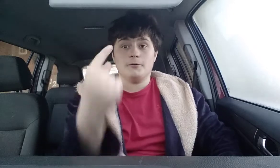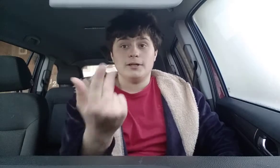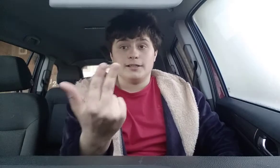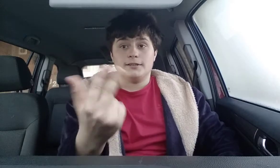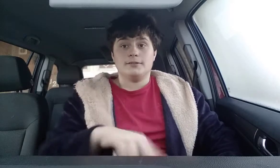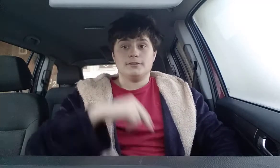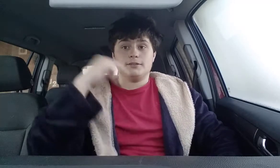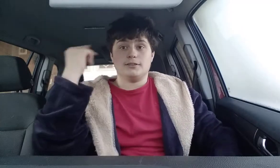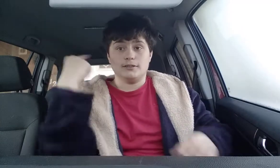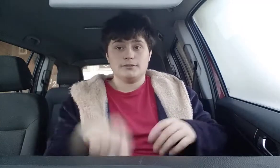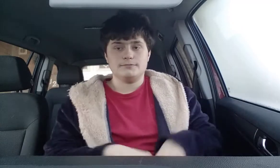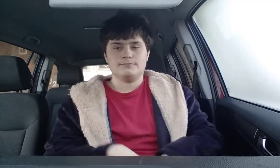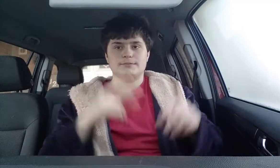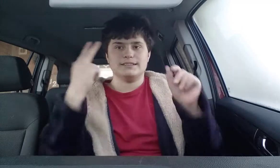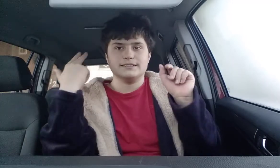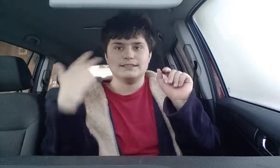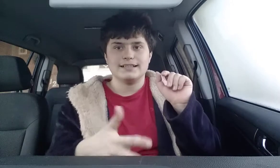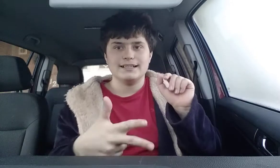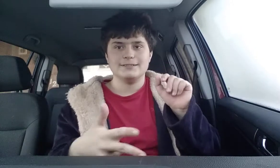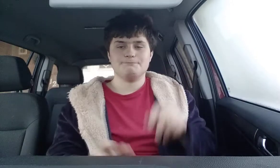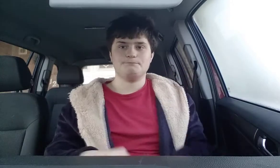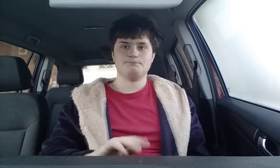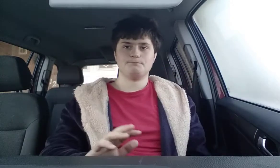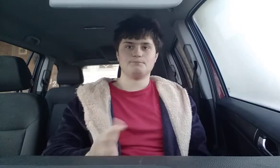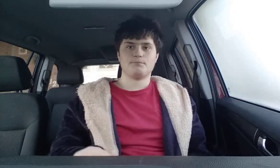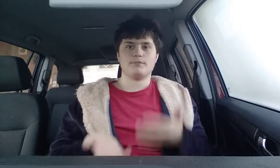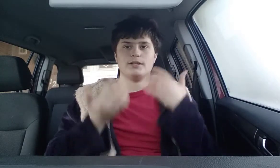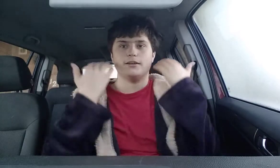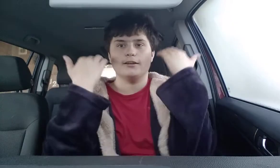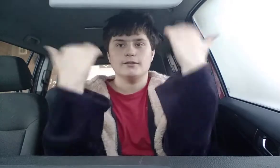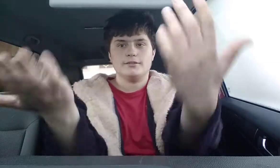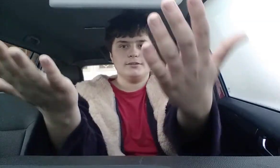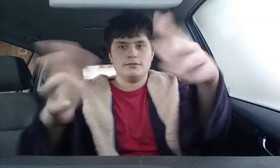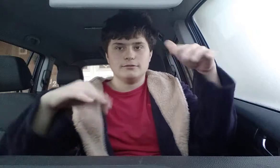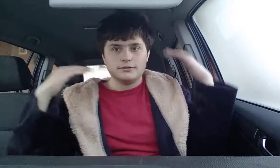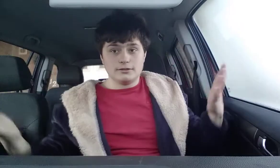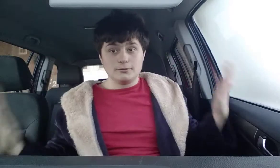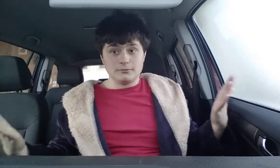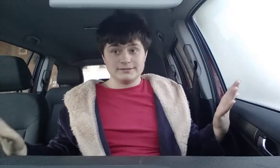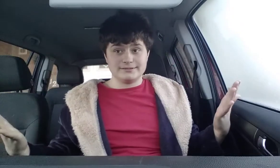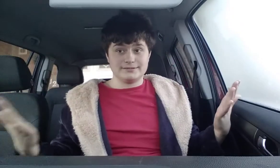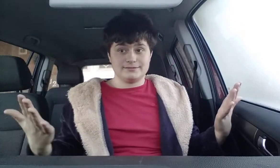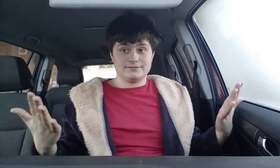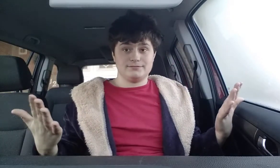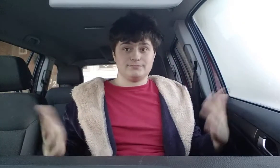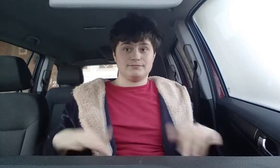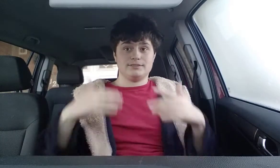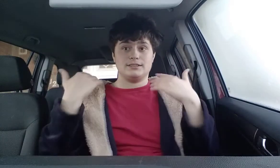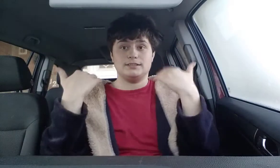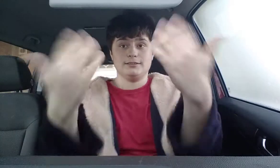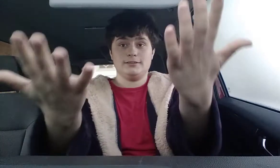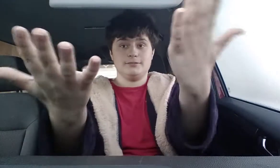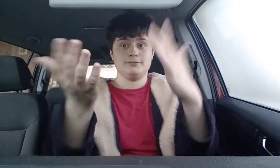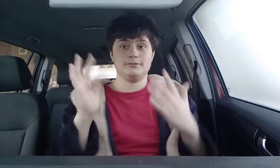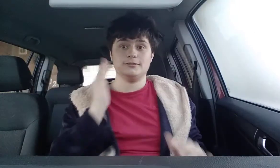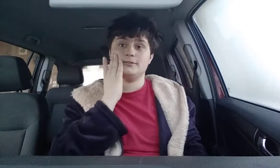We'll meet again, don't know when, don't know